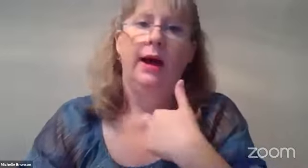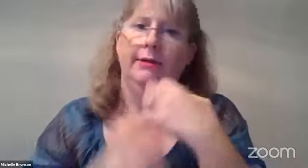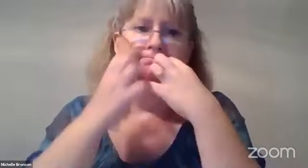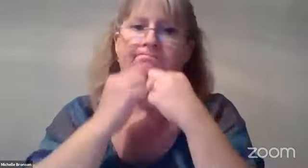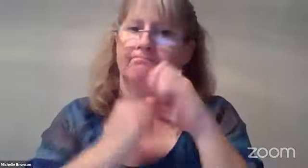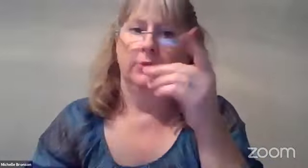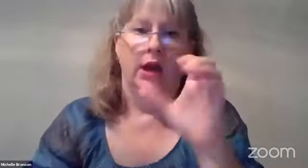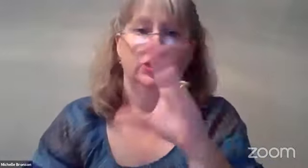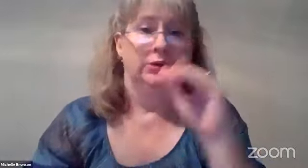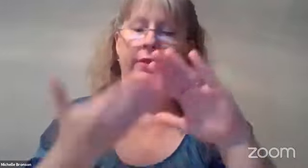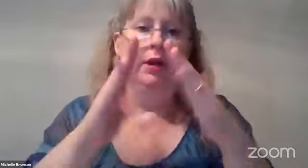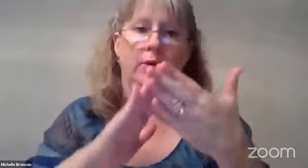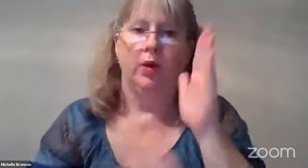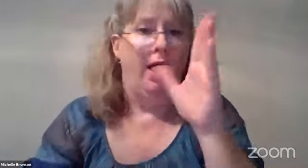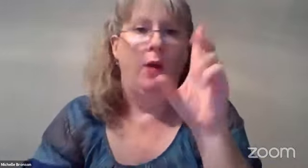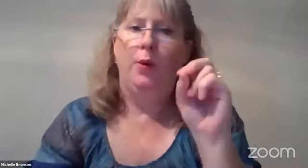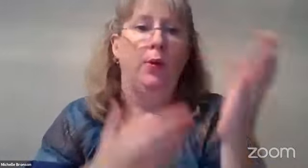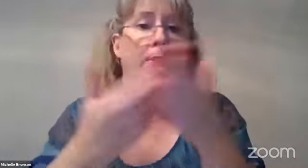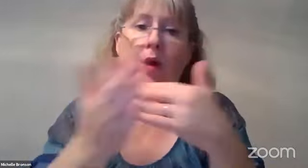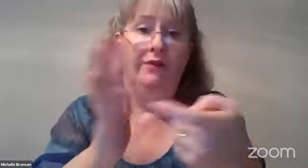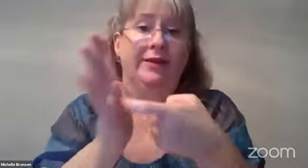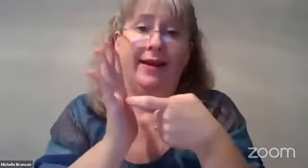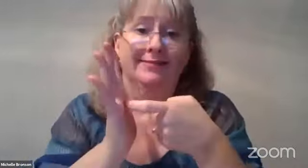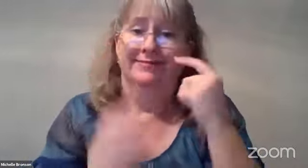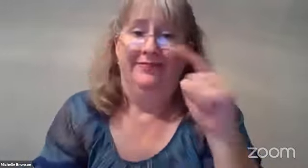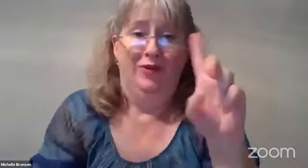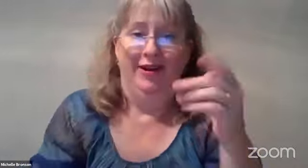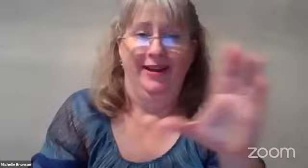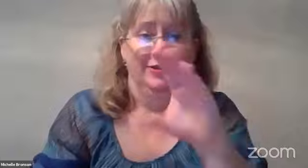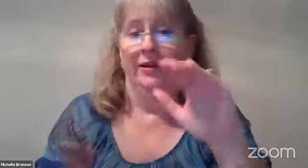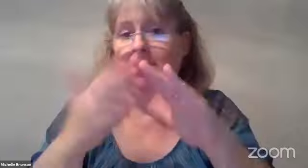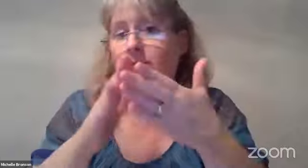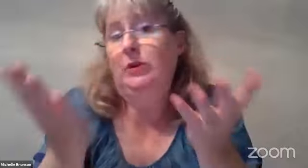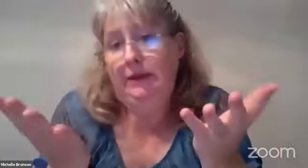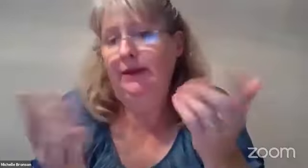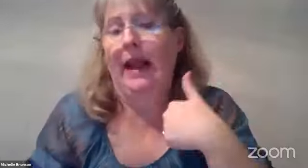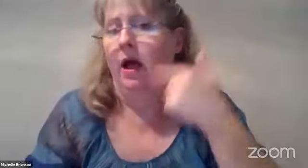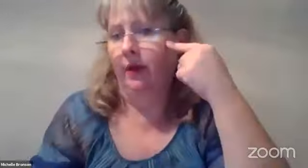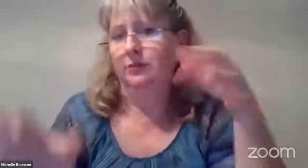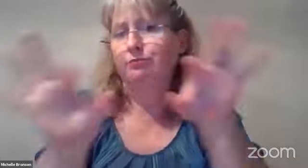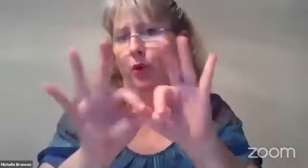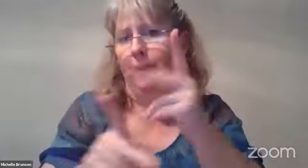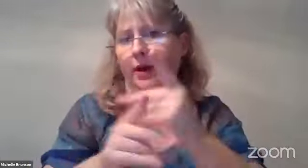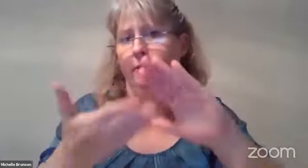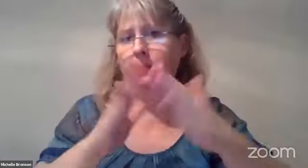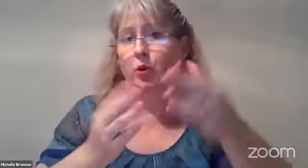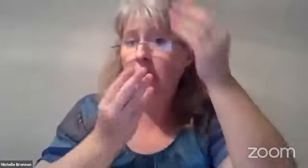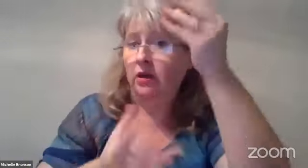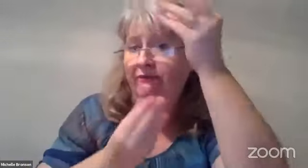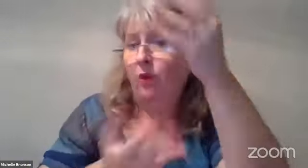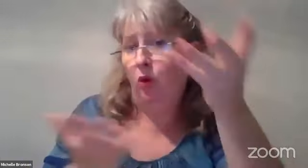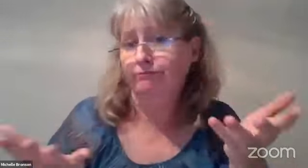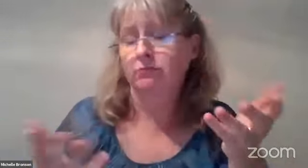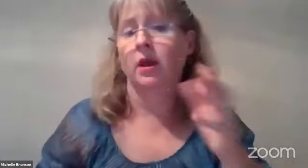thank you. Thank you. I very much value DHHSC and the community. And without the community, there's no need